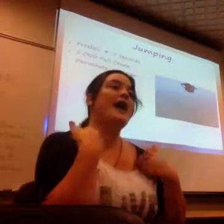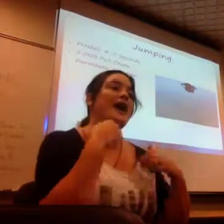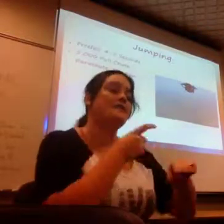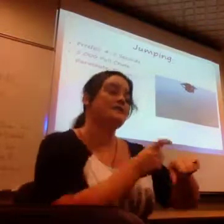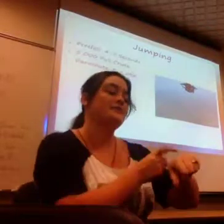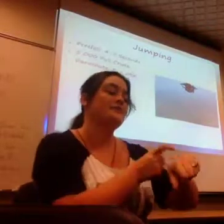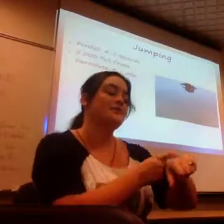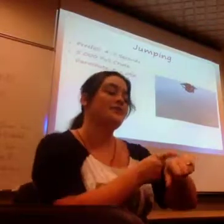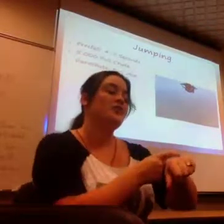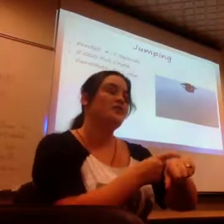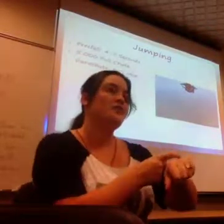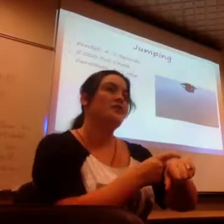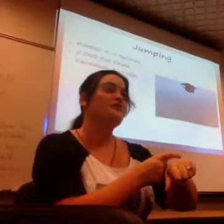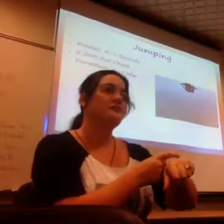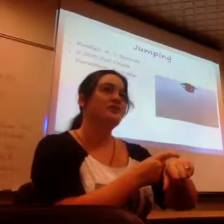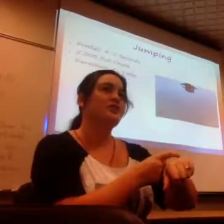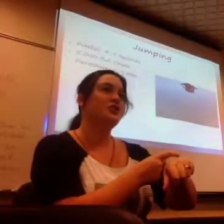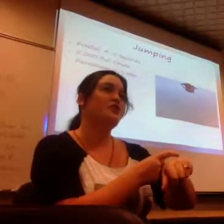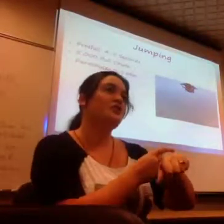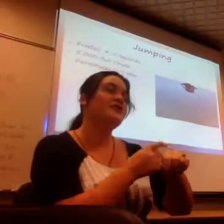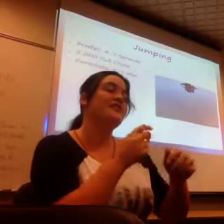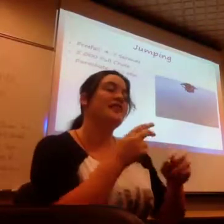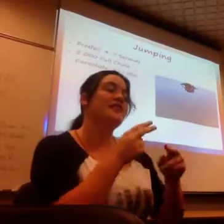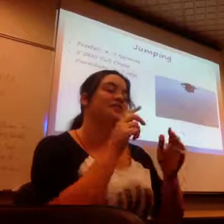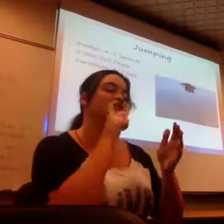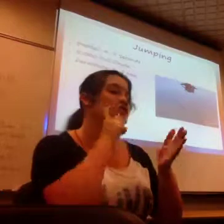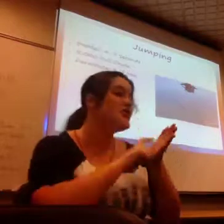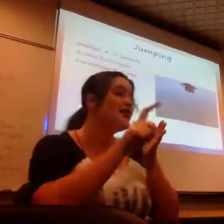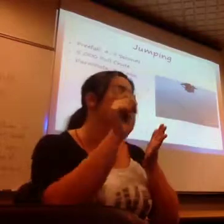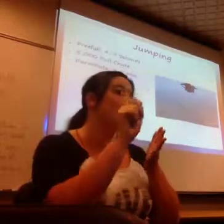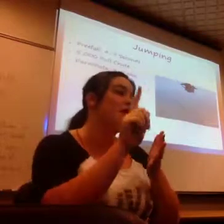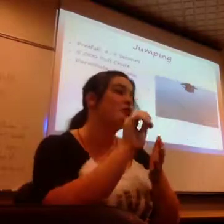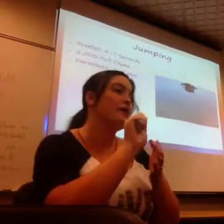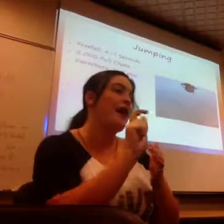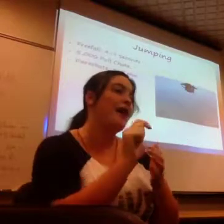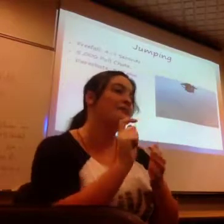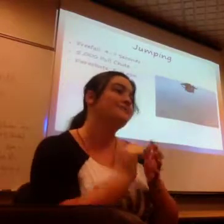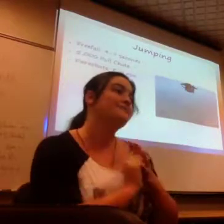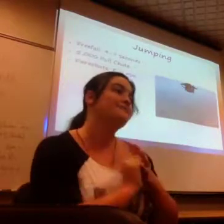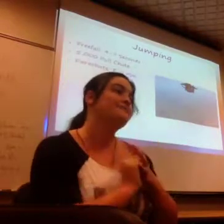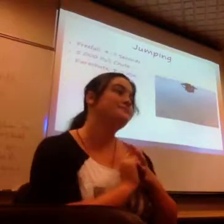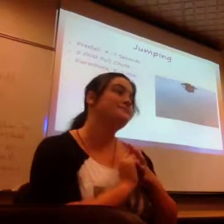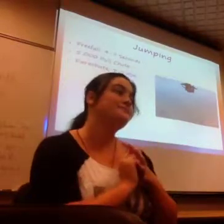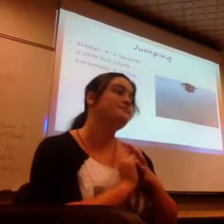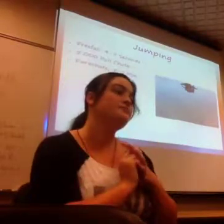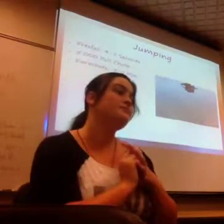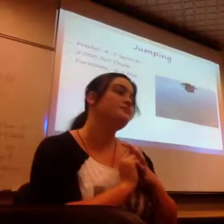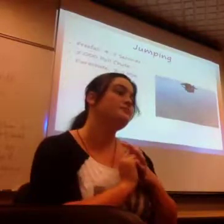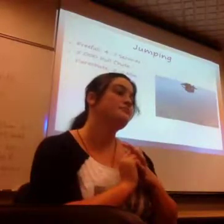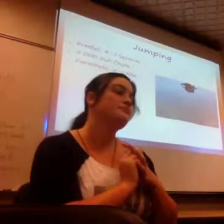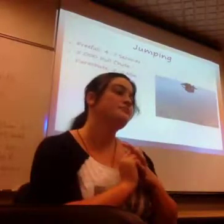So that way you can see how fast you are moving down, but really you don't notice it. And